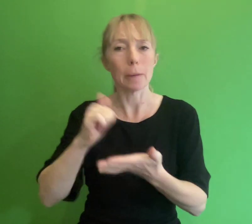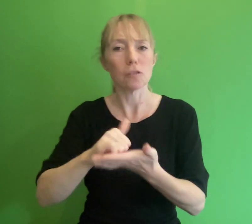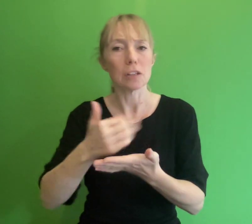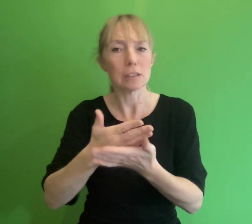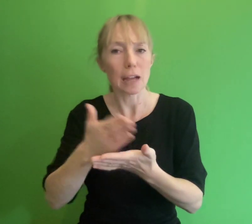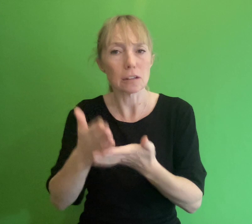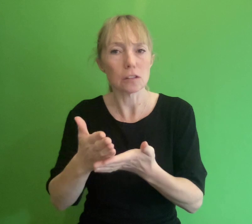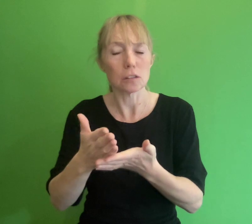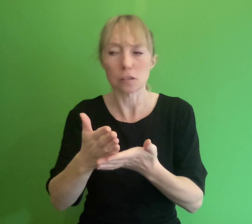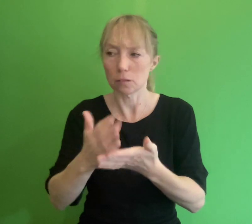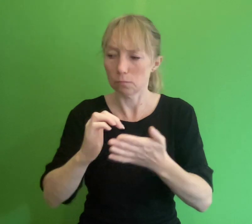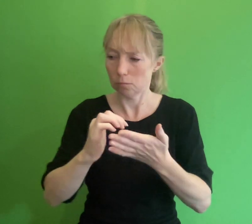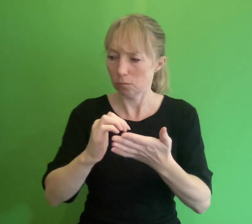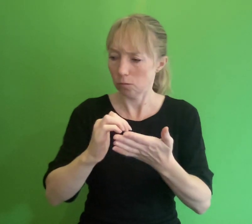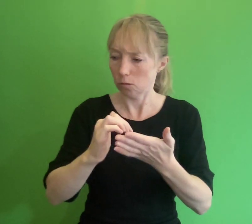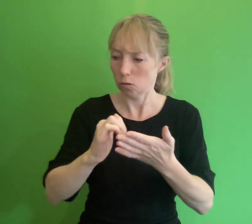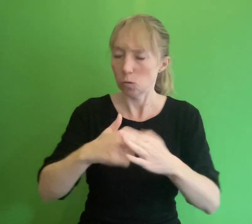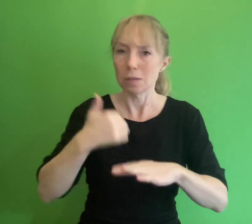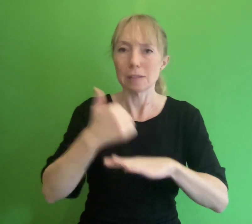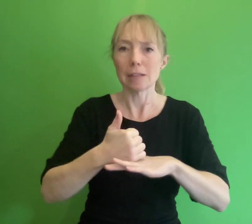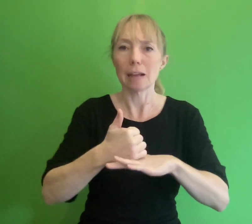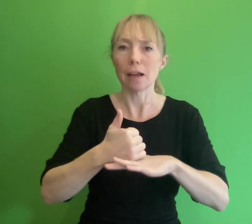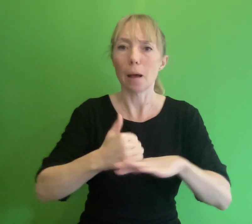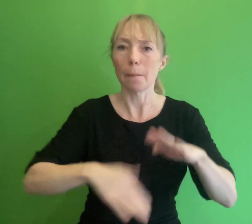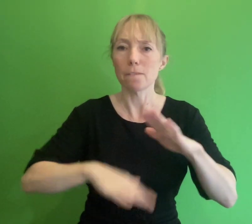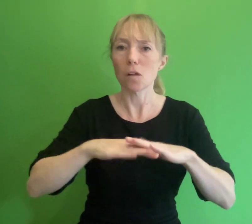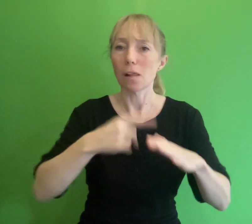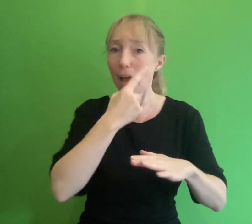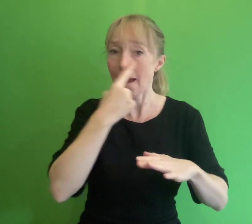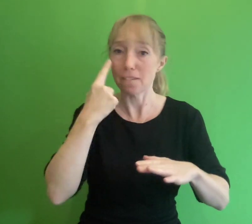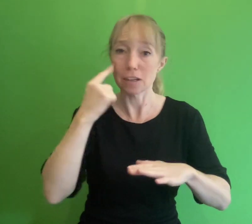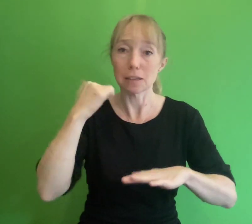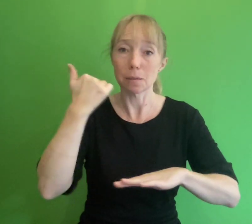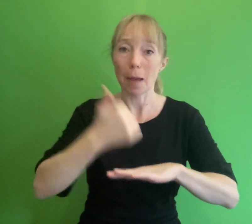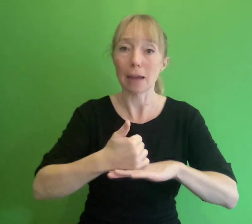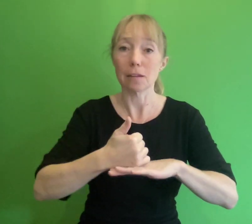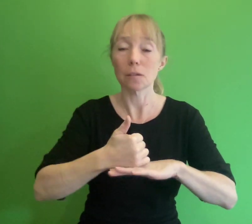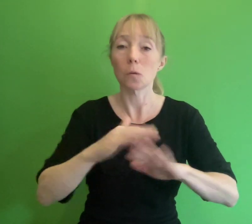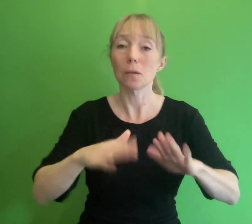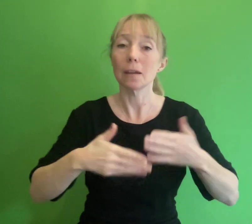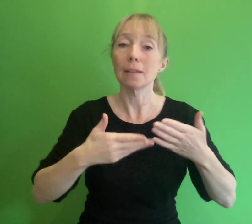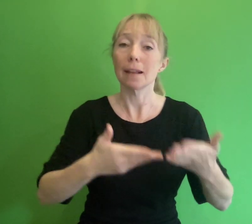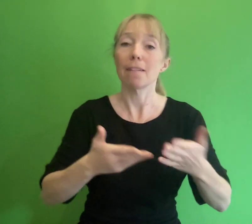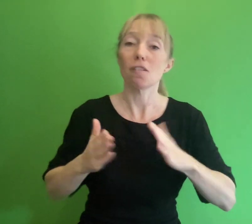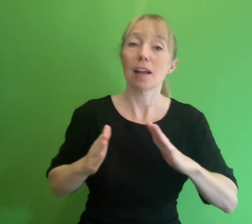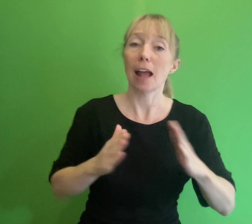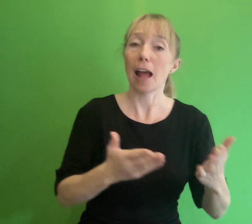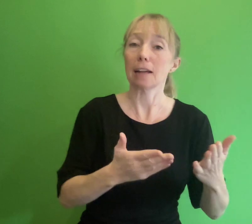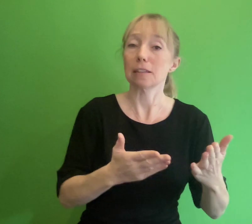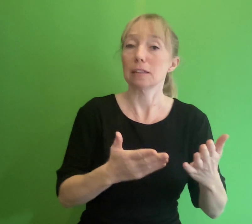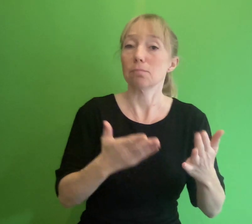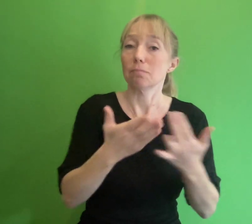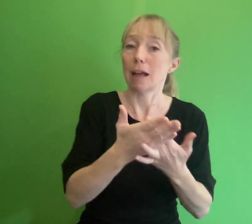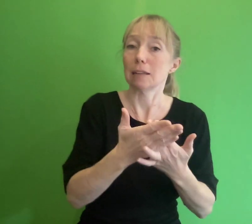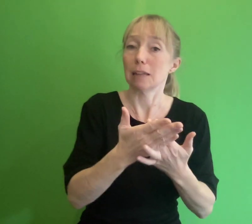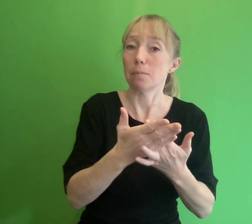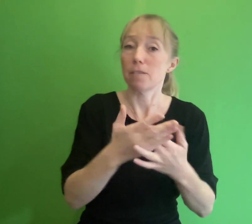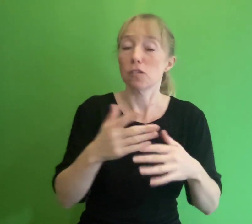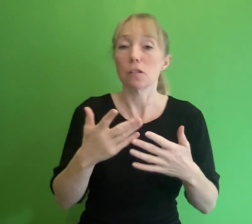a comprehensive evidence base on delivering access provisions, the need for minimum